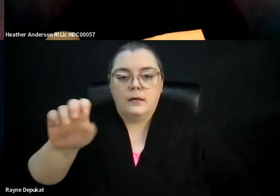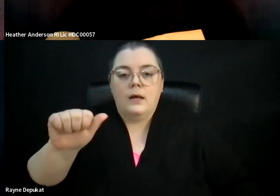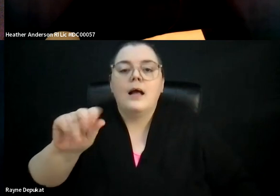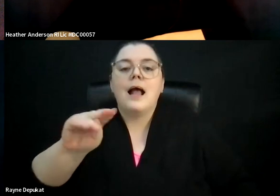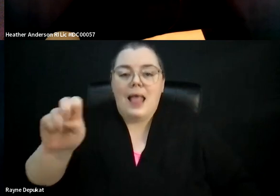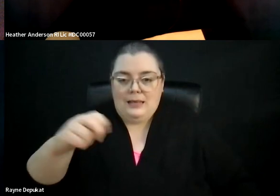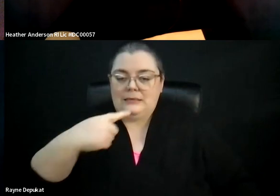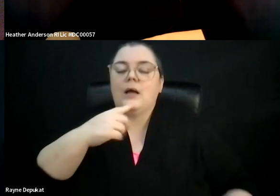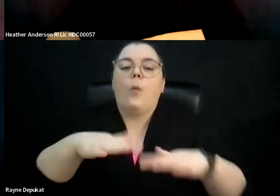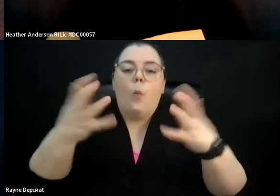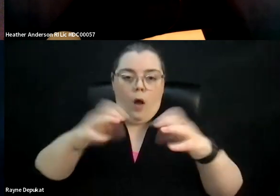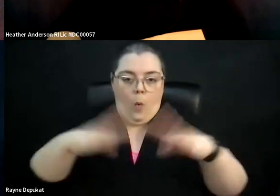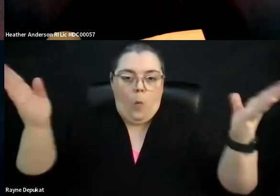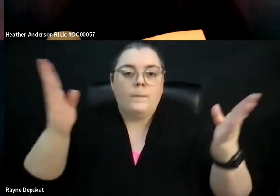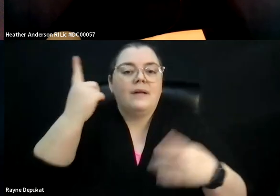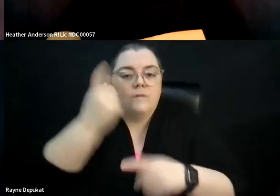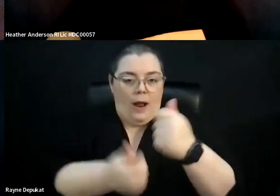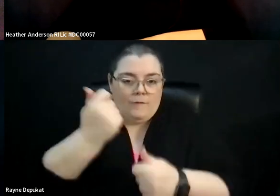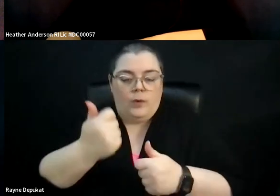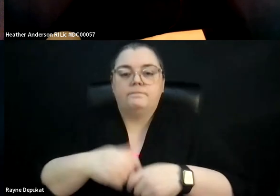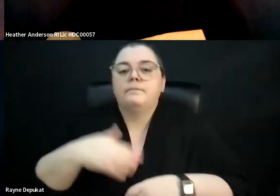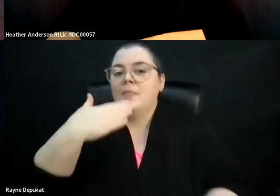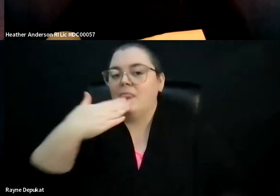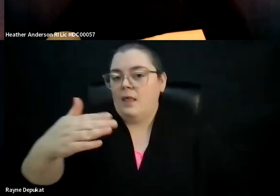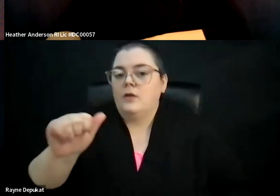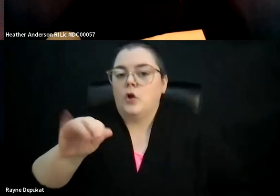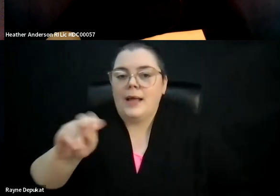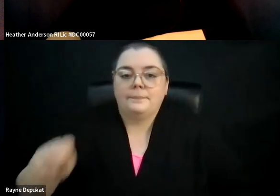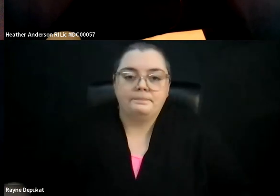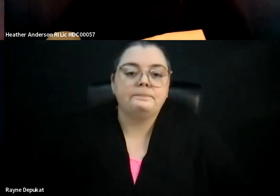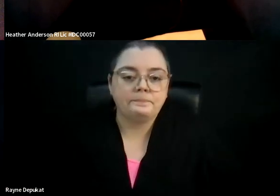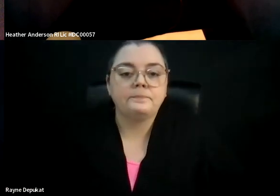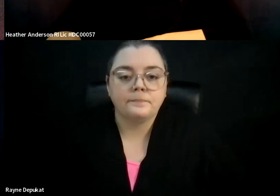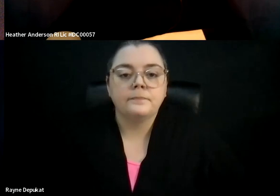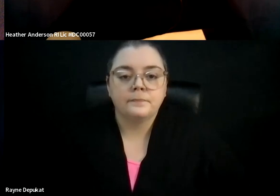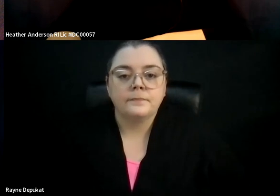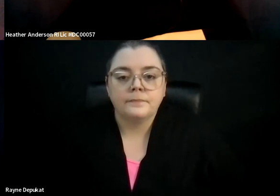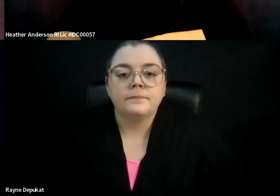I see Anne said yes to open the chat for everyone. Thank you.